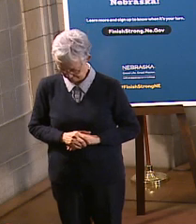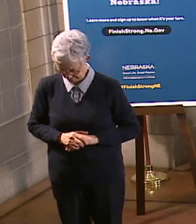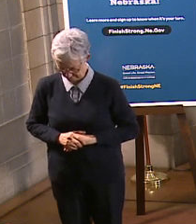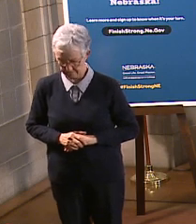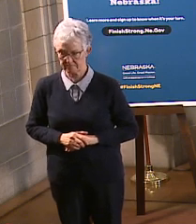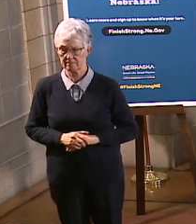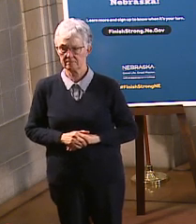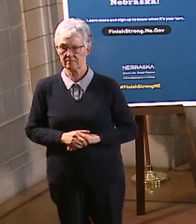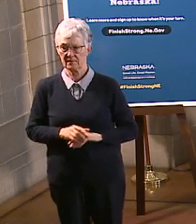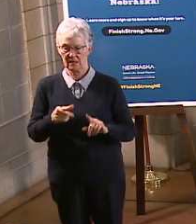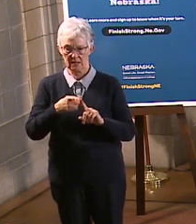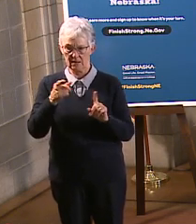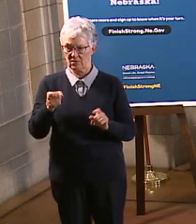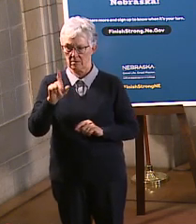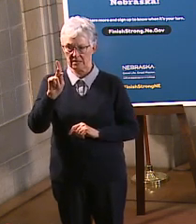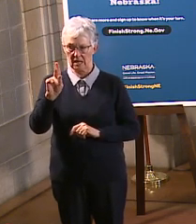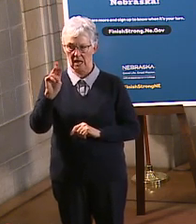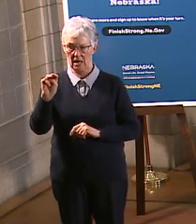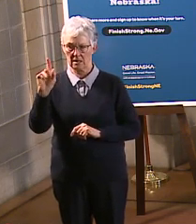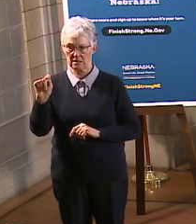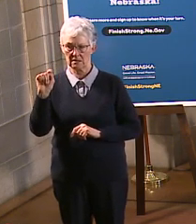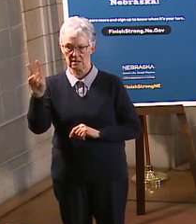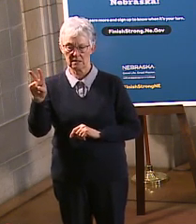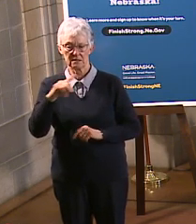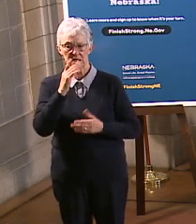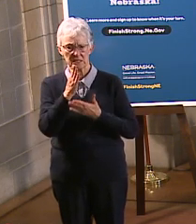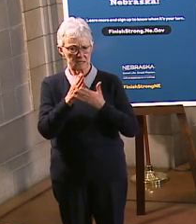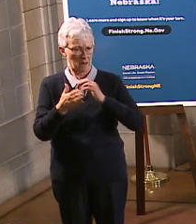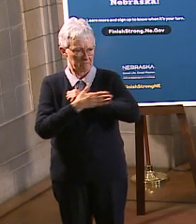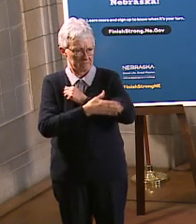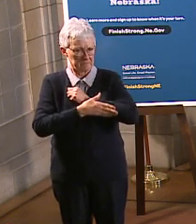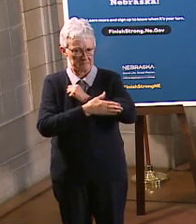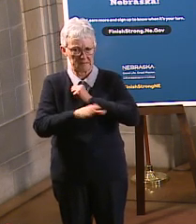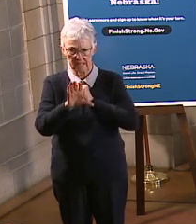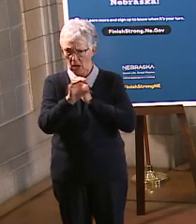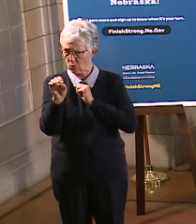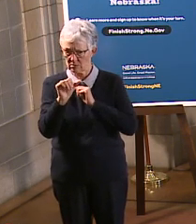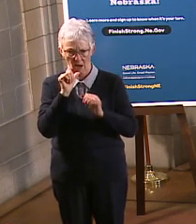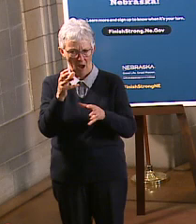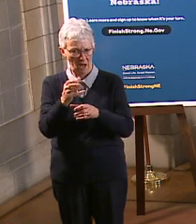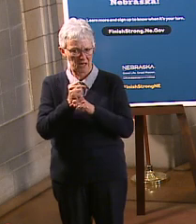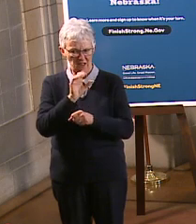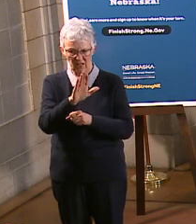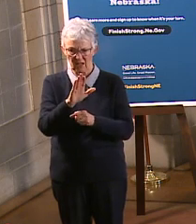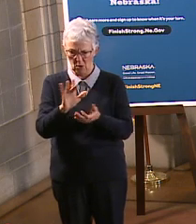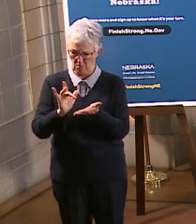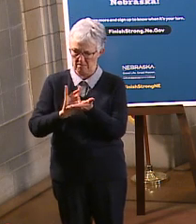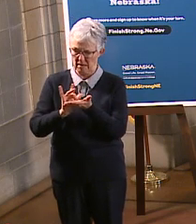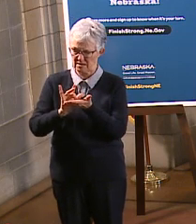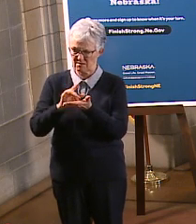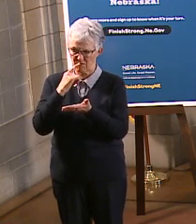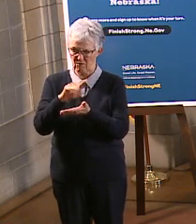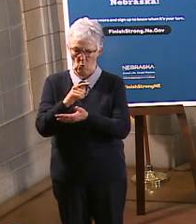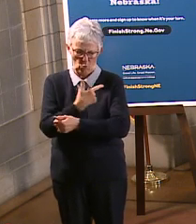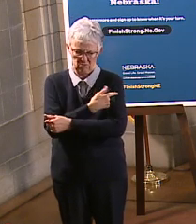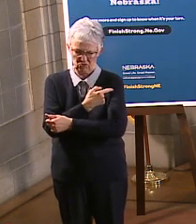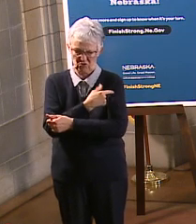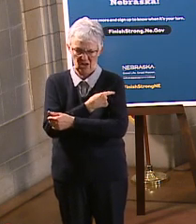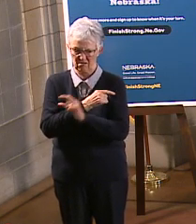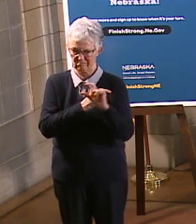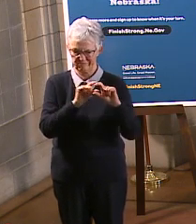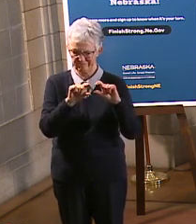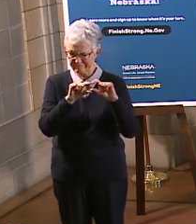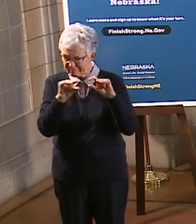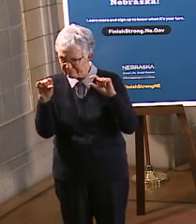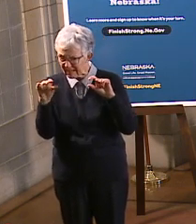from CAMTV asked, some counties are not receiving their vaccines due to national shipping delays this week. What